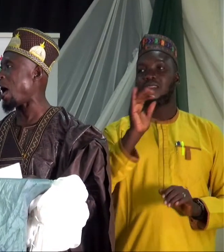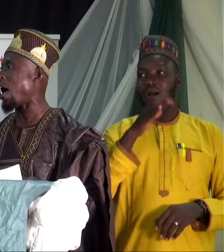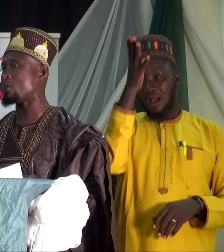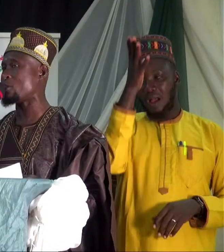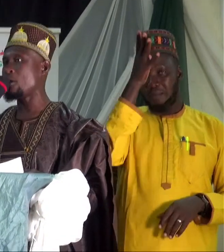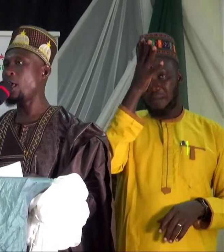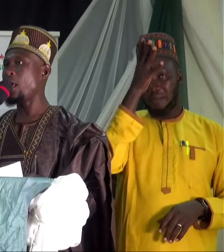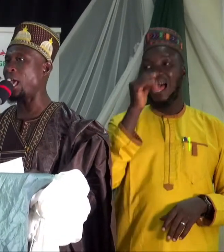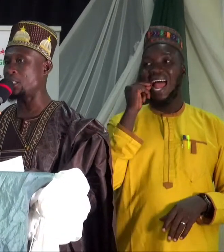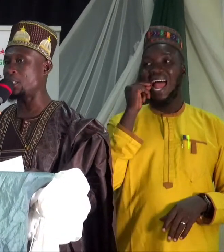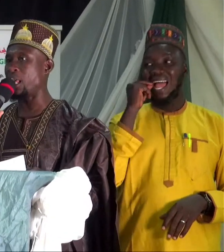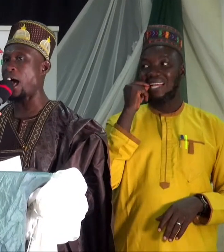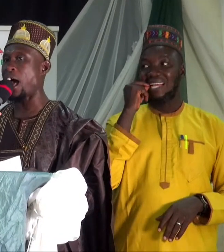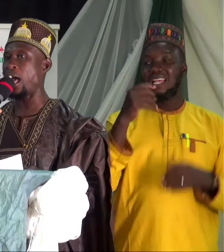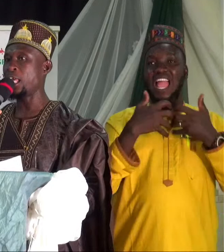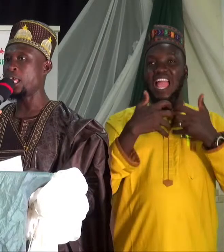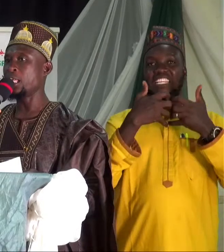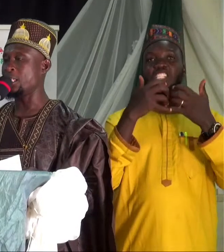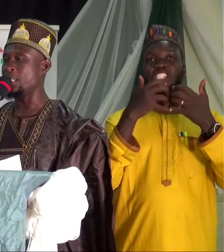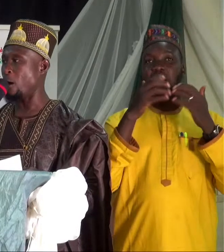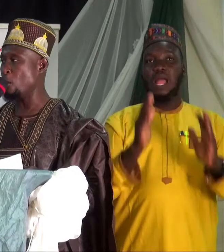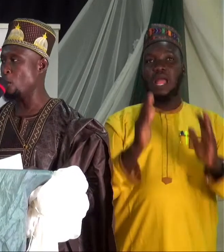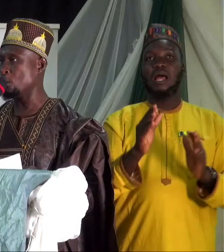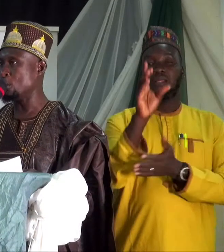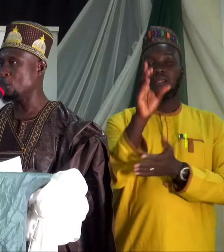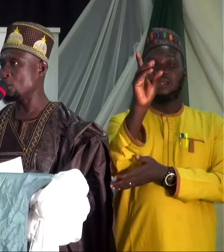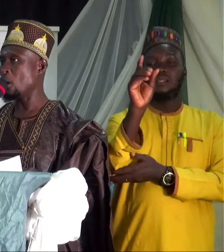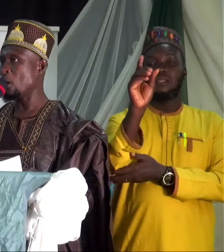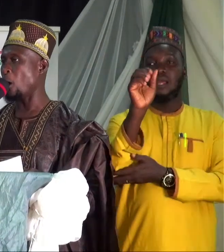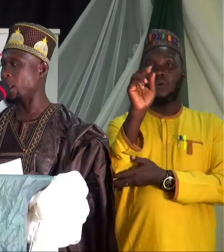alhaj engineer Daud